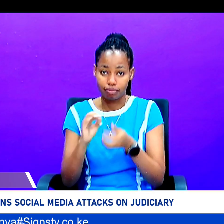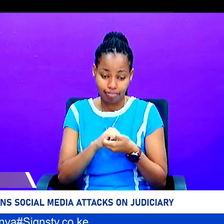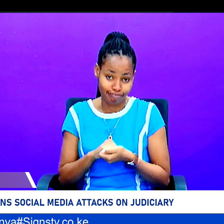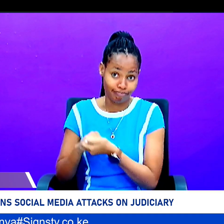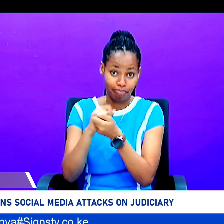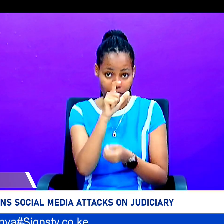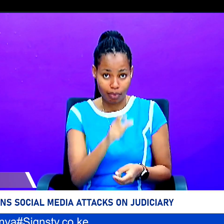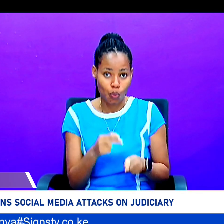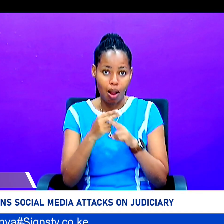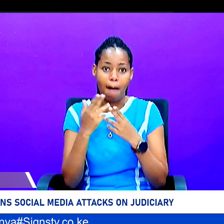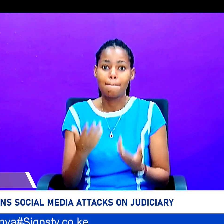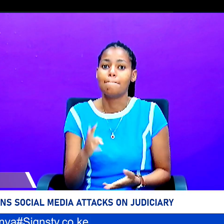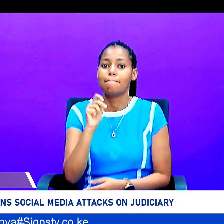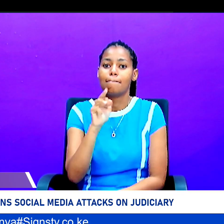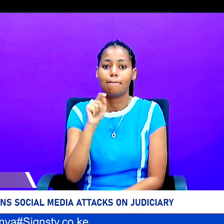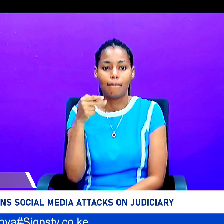in their decisions.